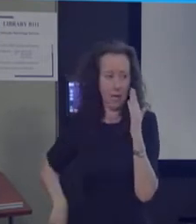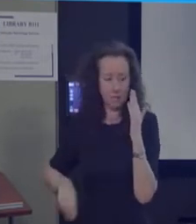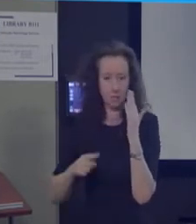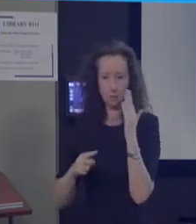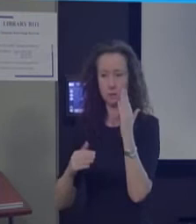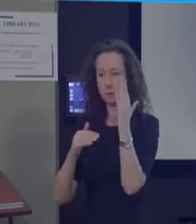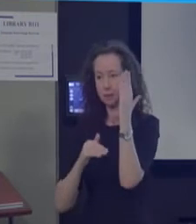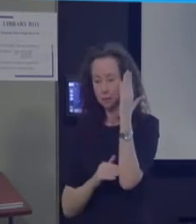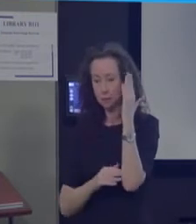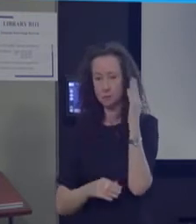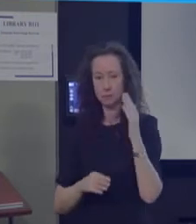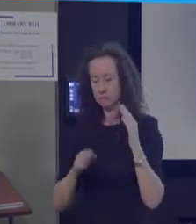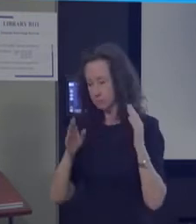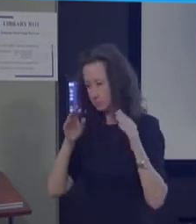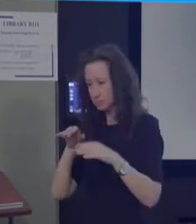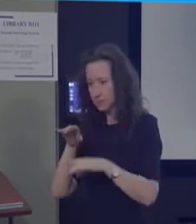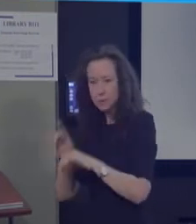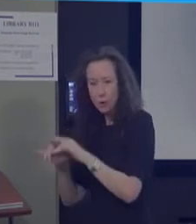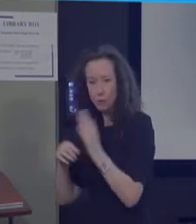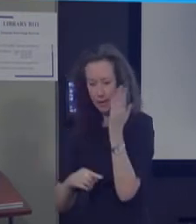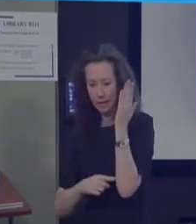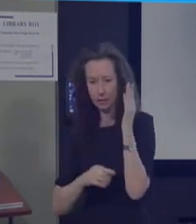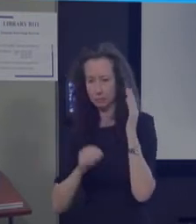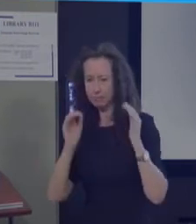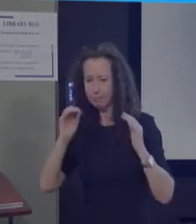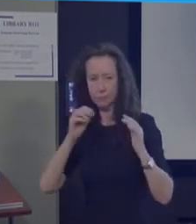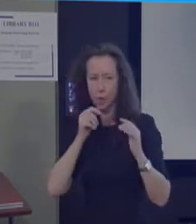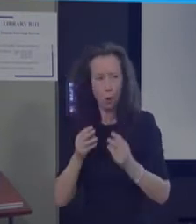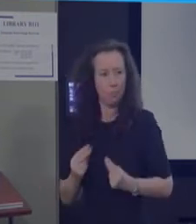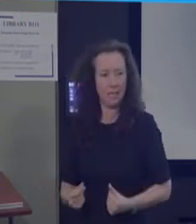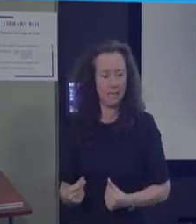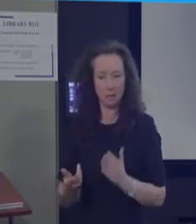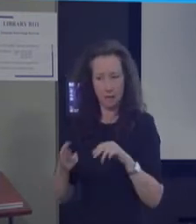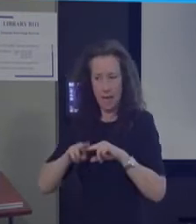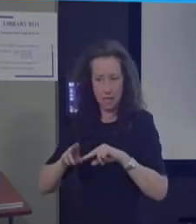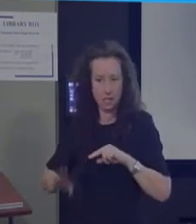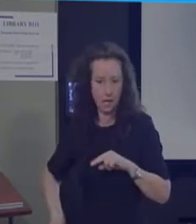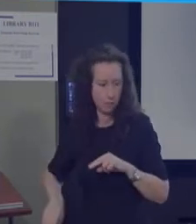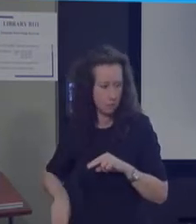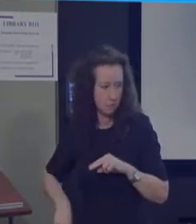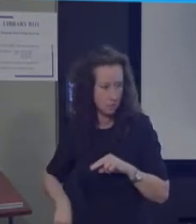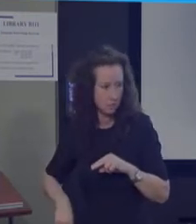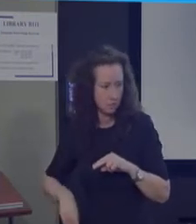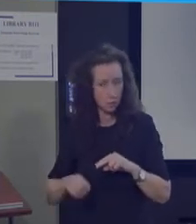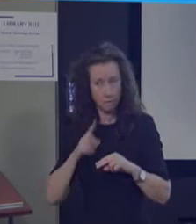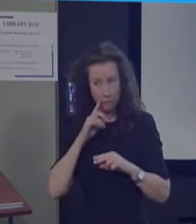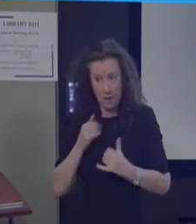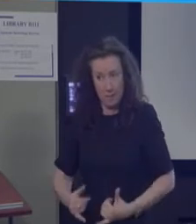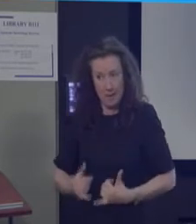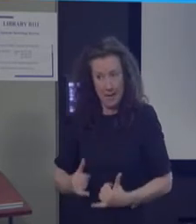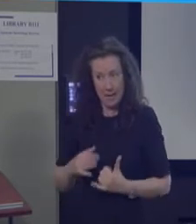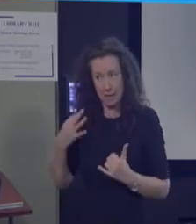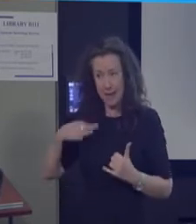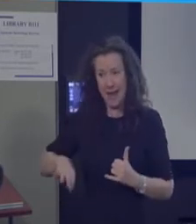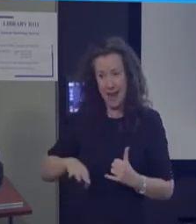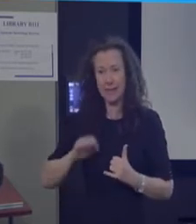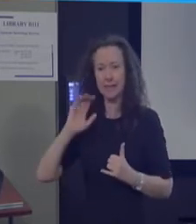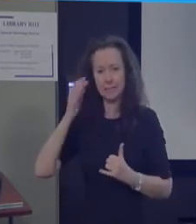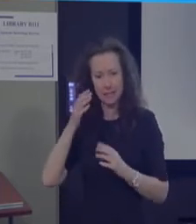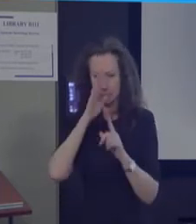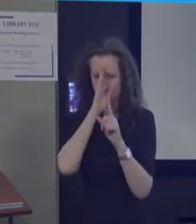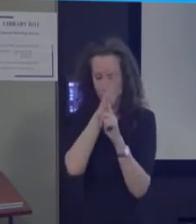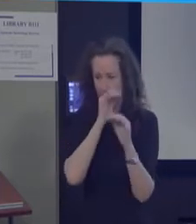So, and the immediate short term, it looks like discovery learning really is quite effective.